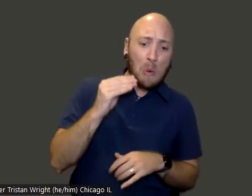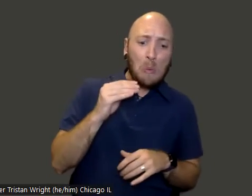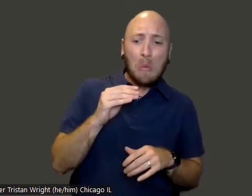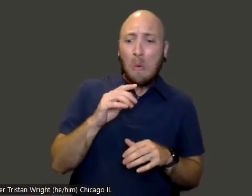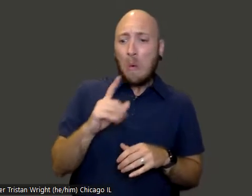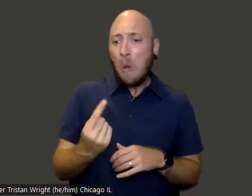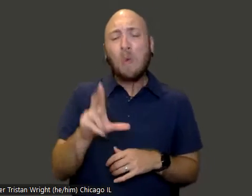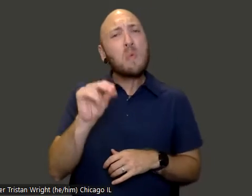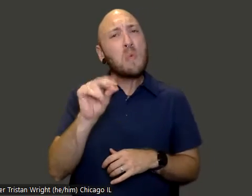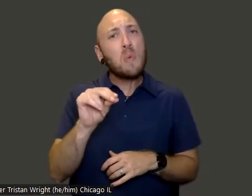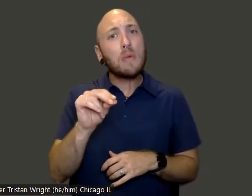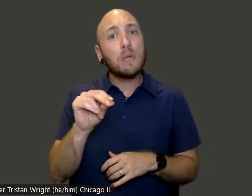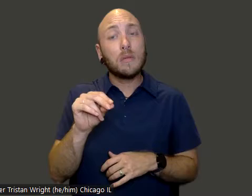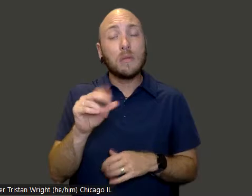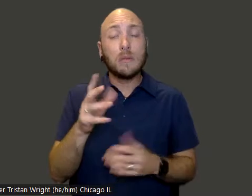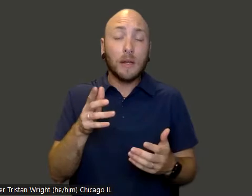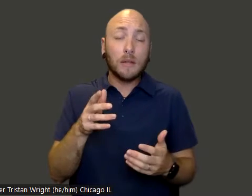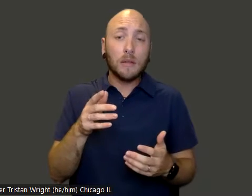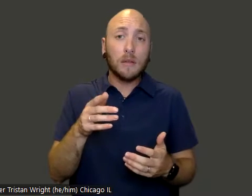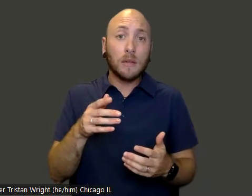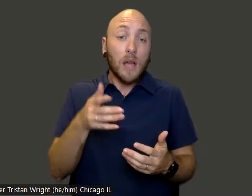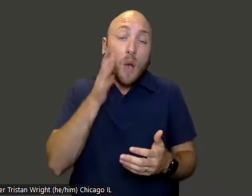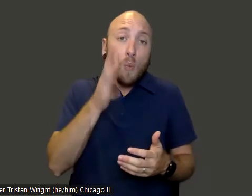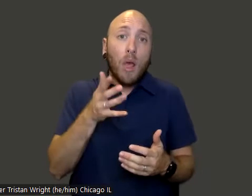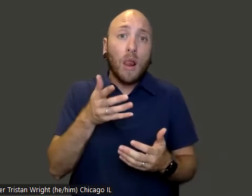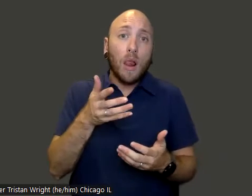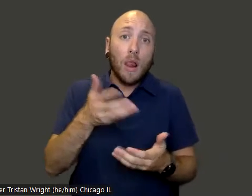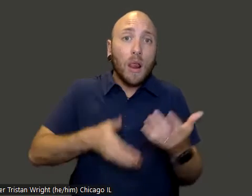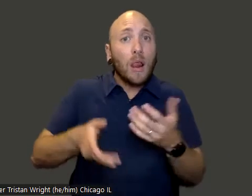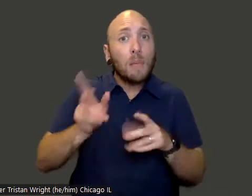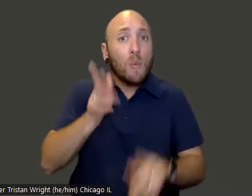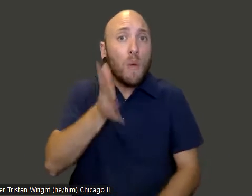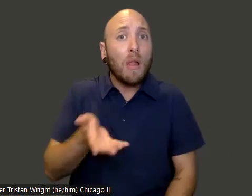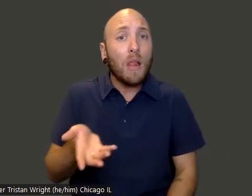Eventually I'm going to interact with somebody else. Eventually,